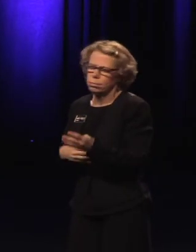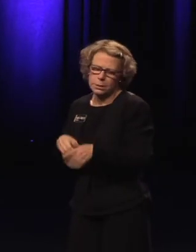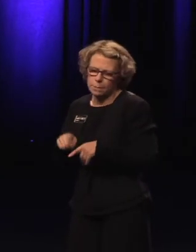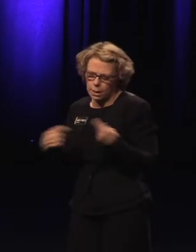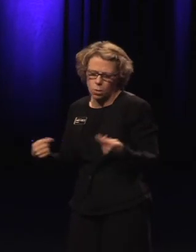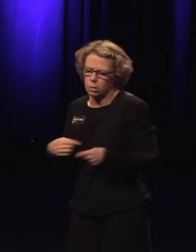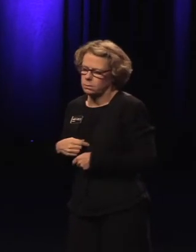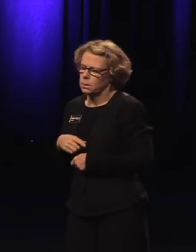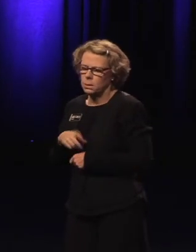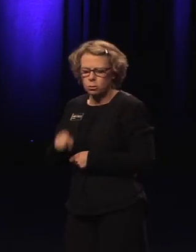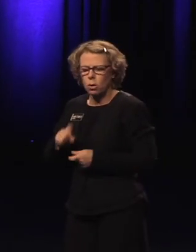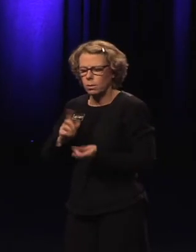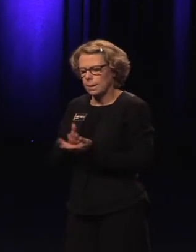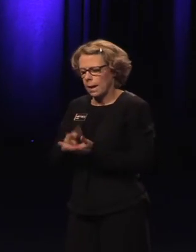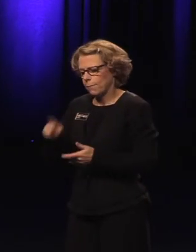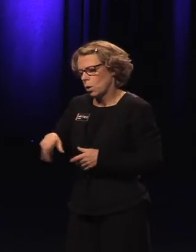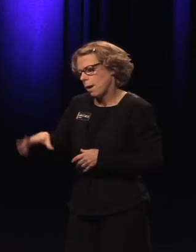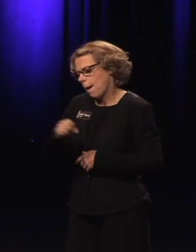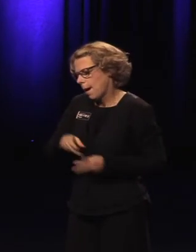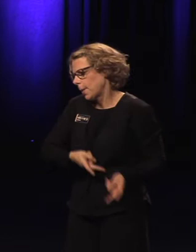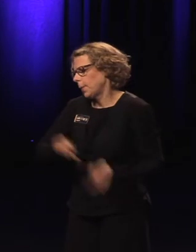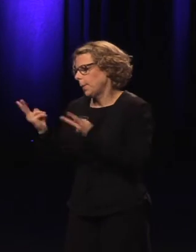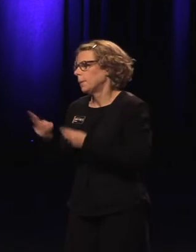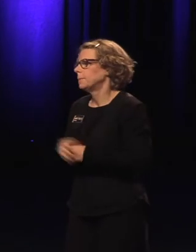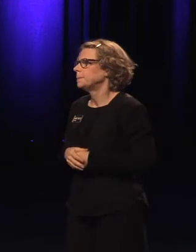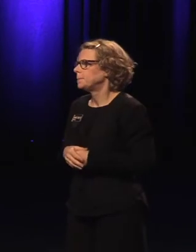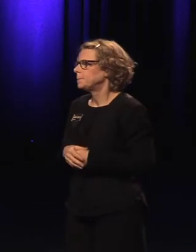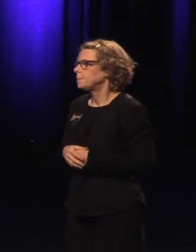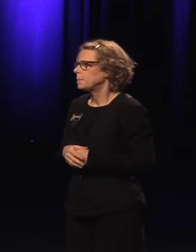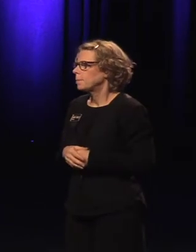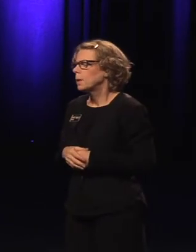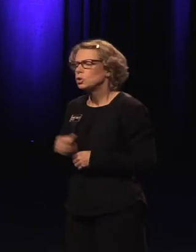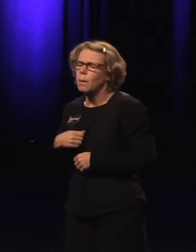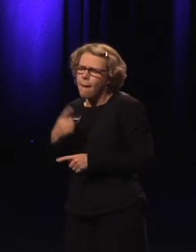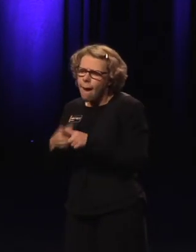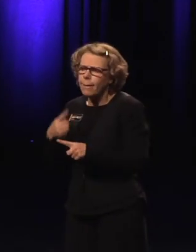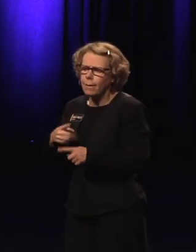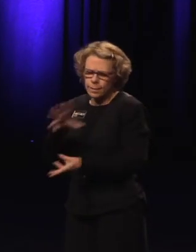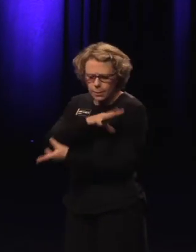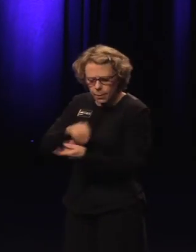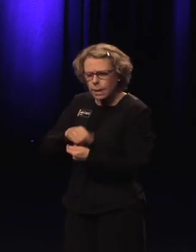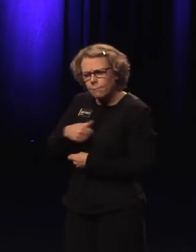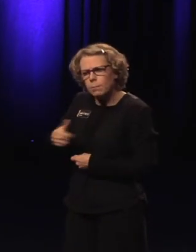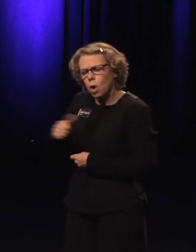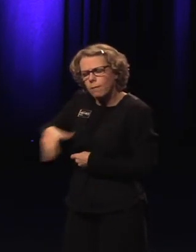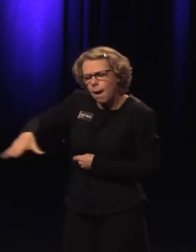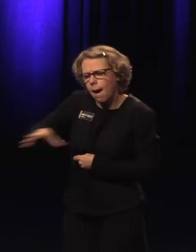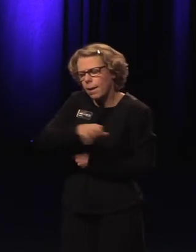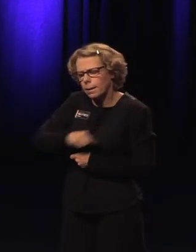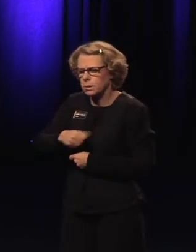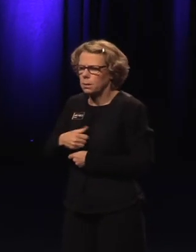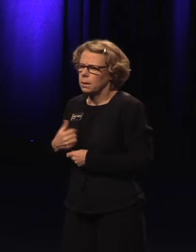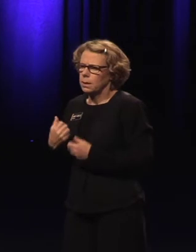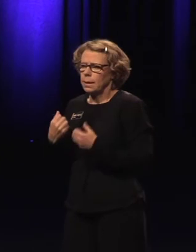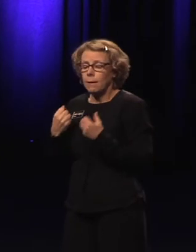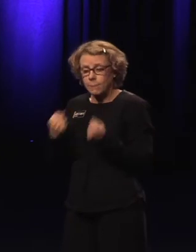rich societies. So put simply, we need all these rights. The importance of